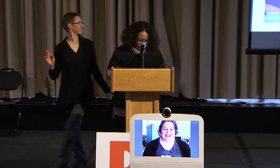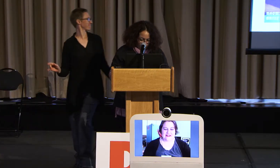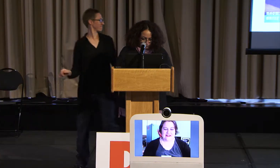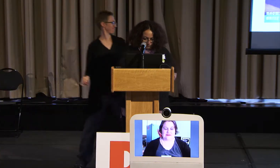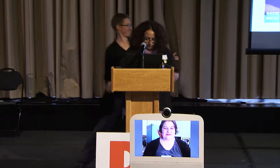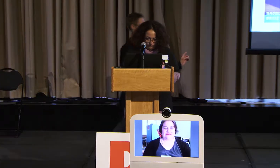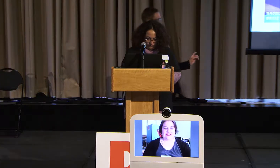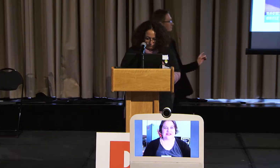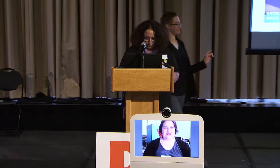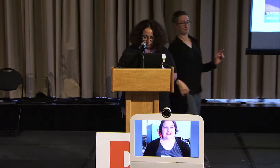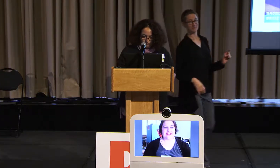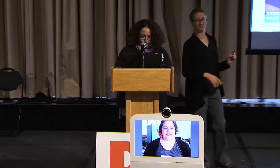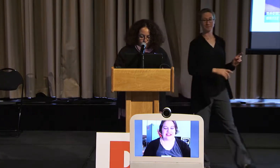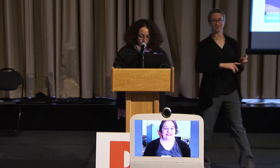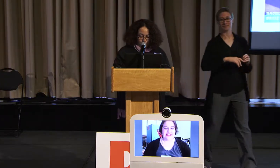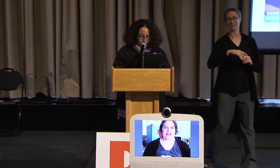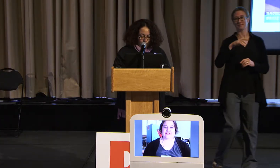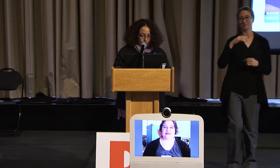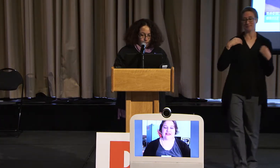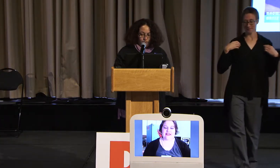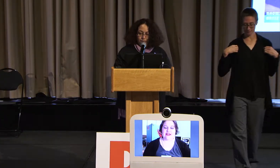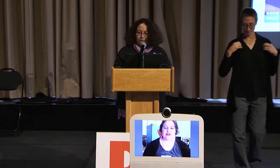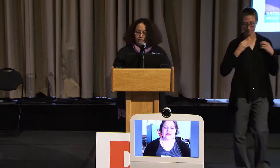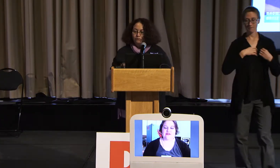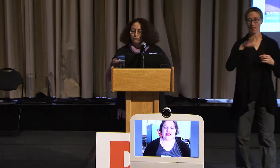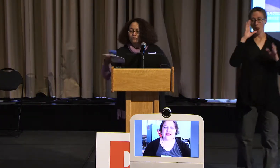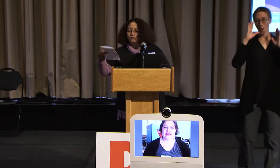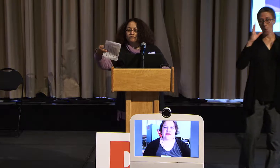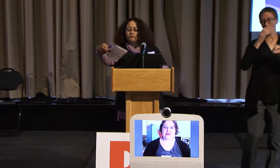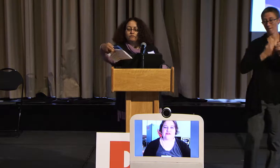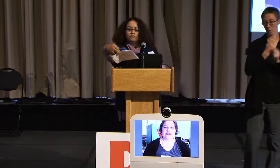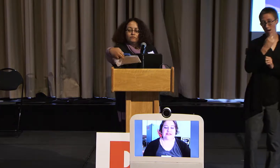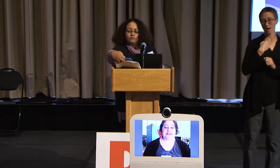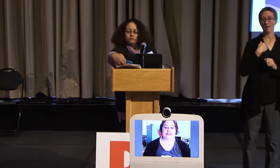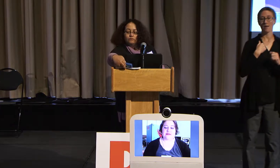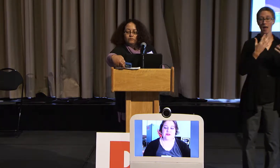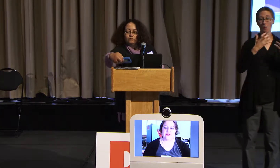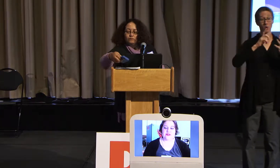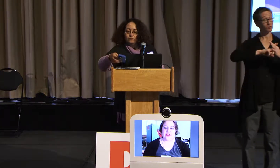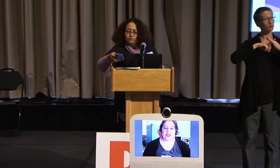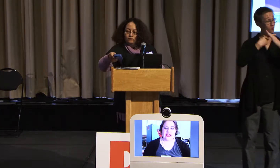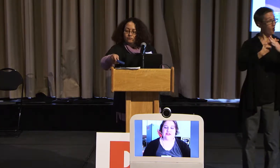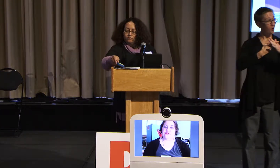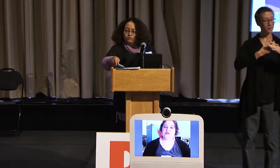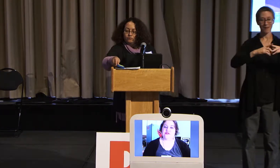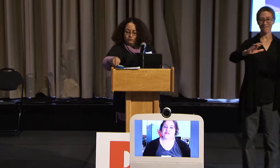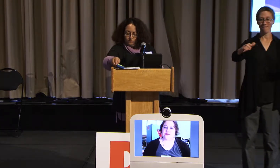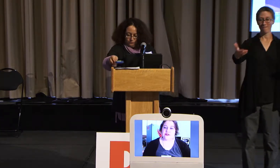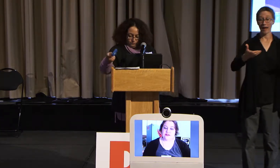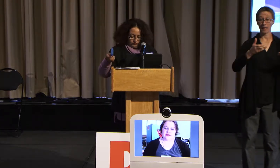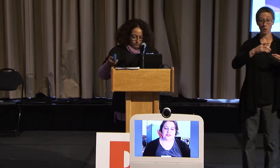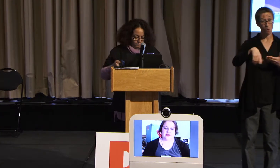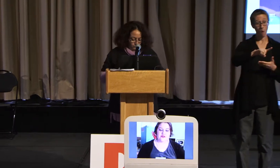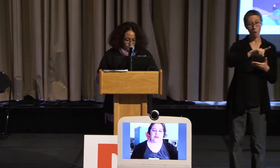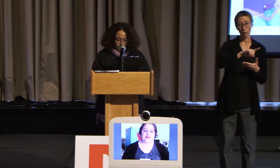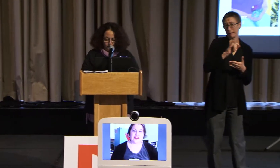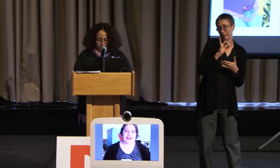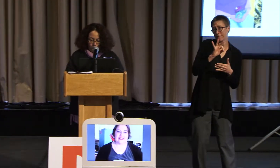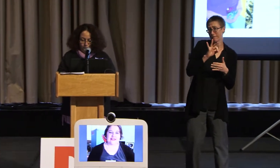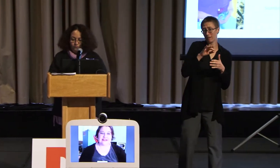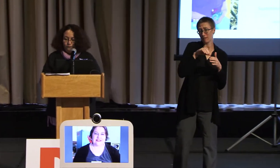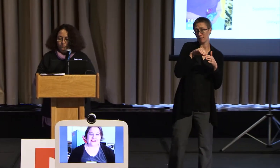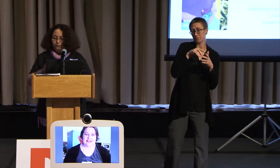everybody. Actually, I'd like to begin with inviting you, if it's accessible and you're comfortable, to